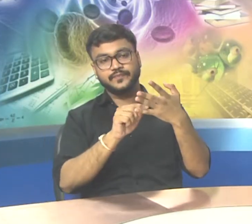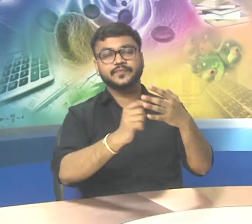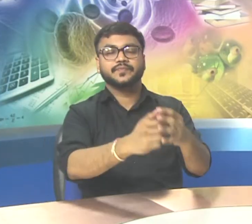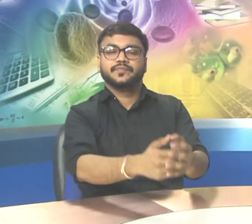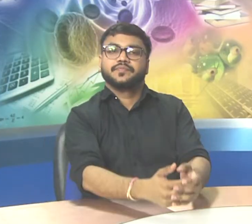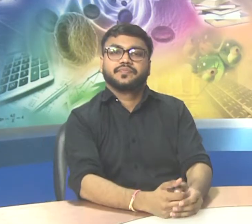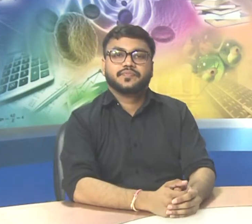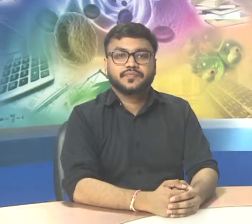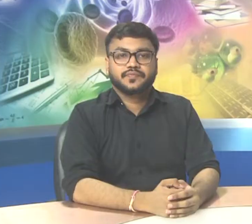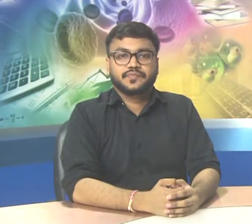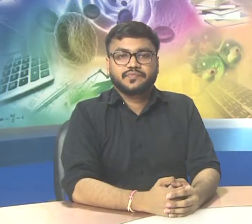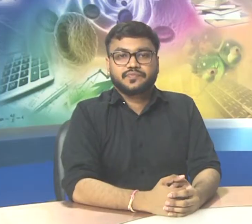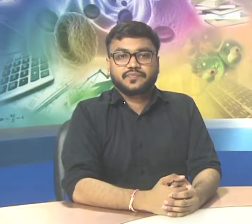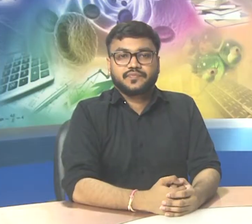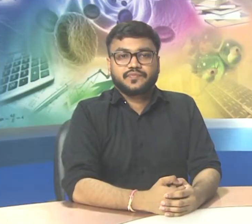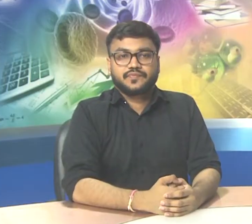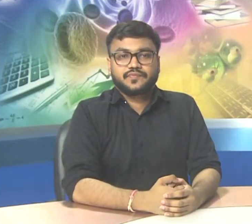And next is sugar and jaggery.